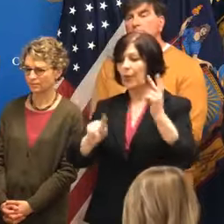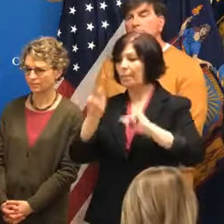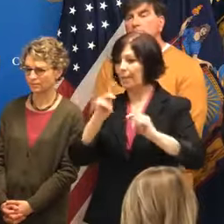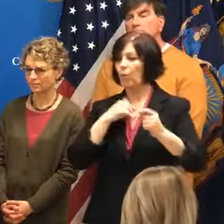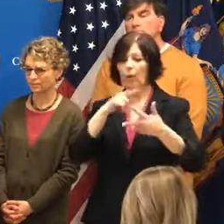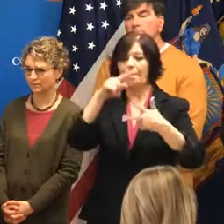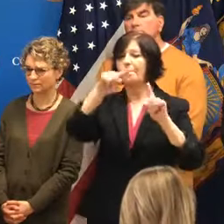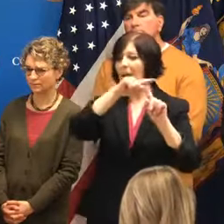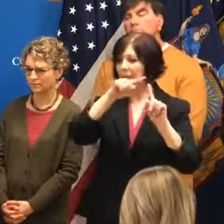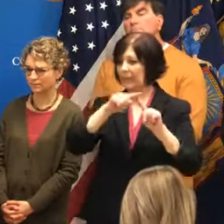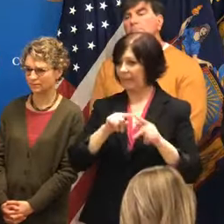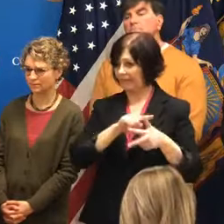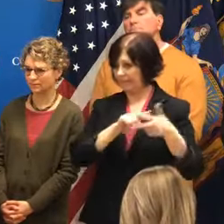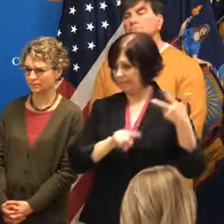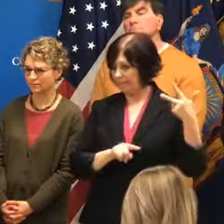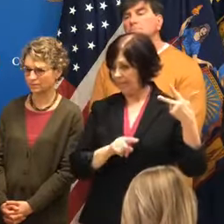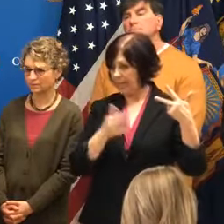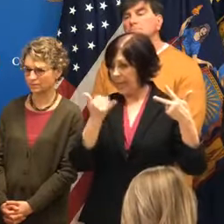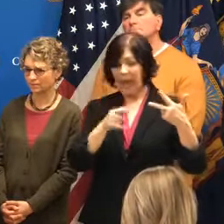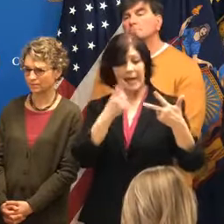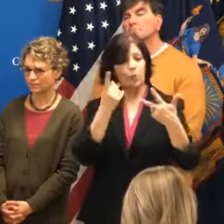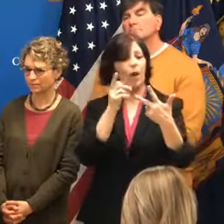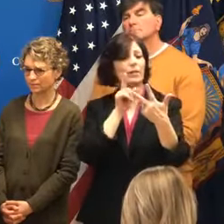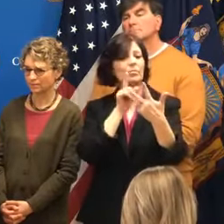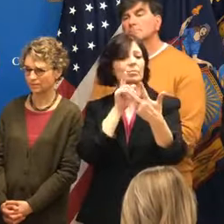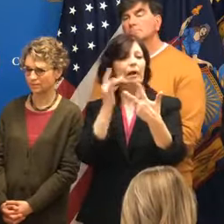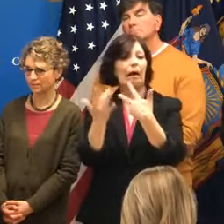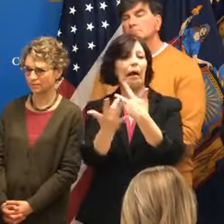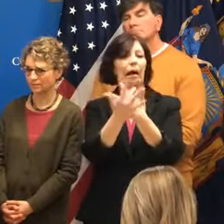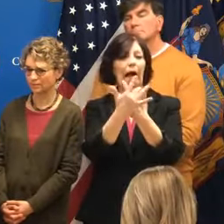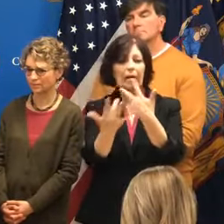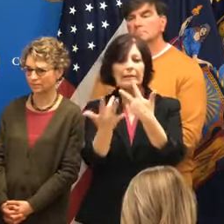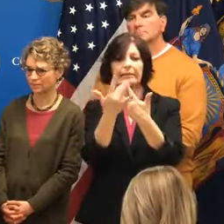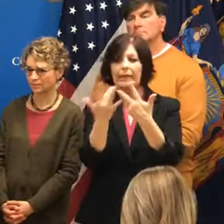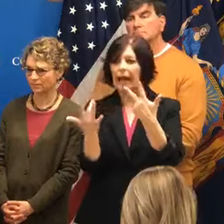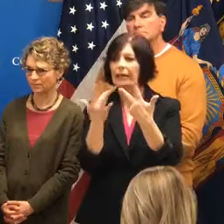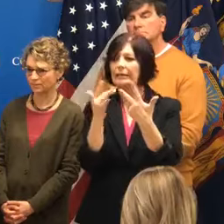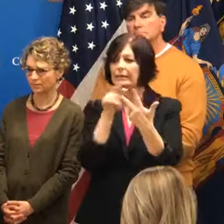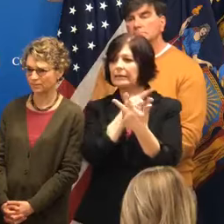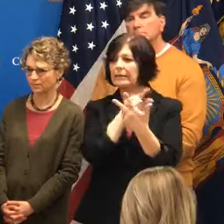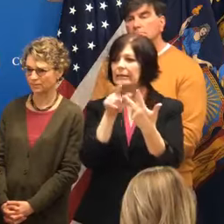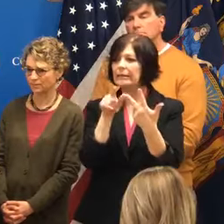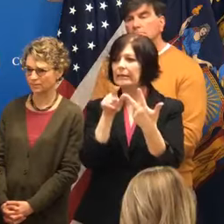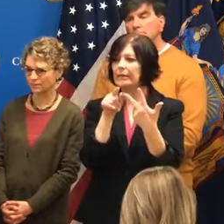in Erie County, does anybody that they came in direct contact with in recent days before they were in